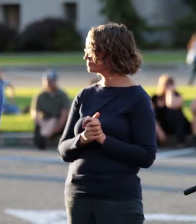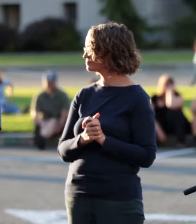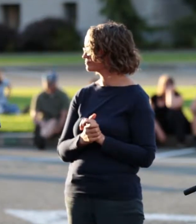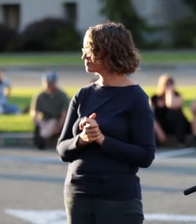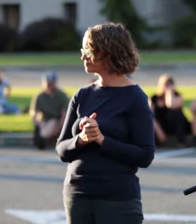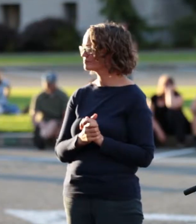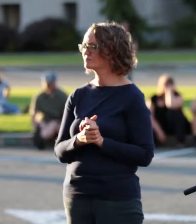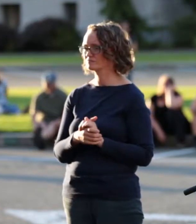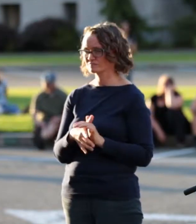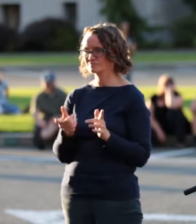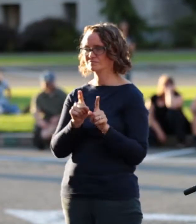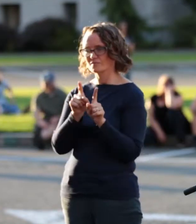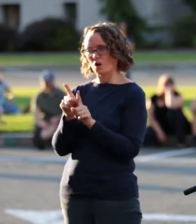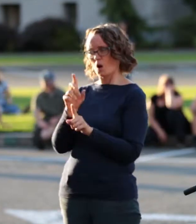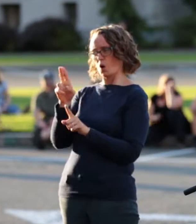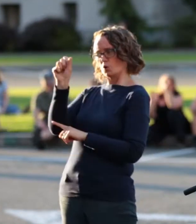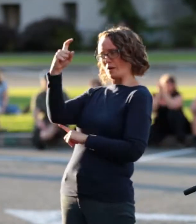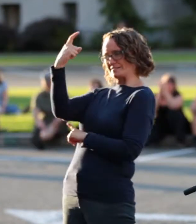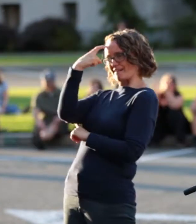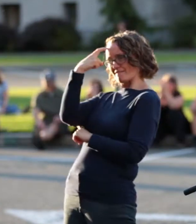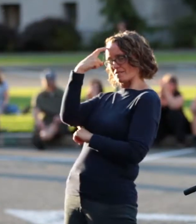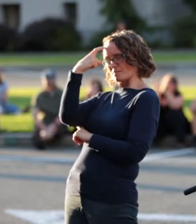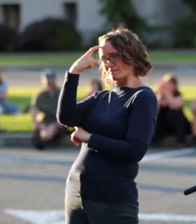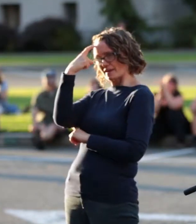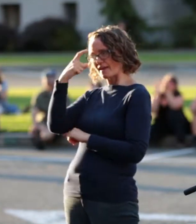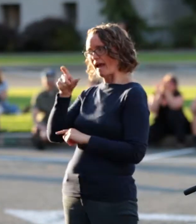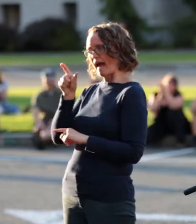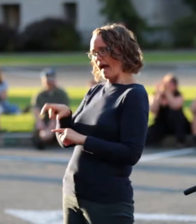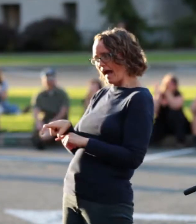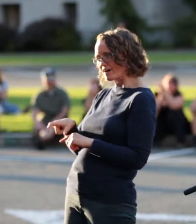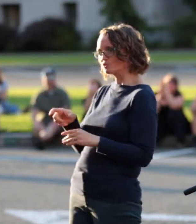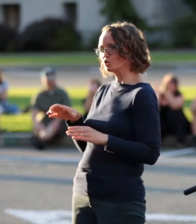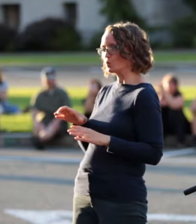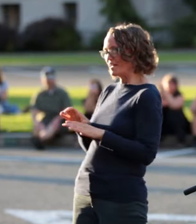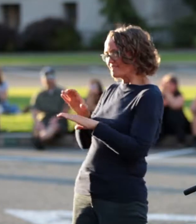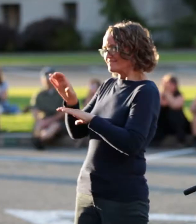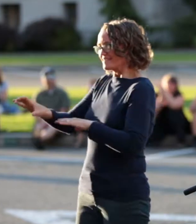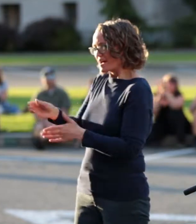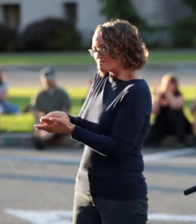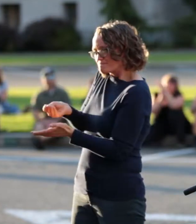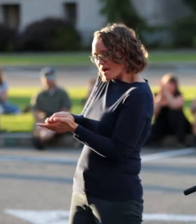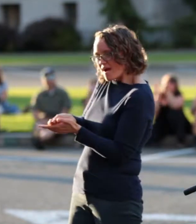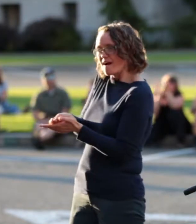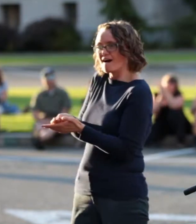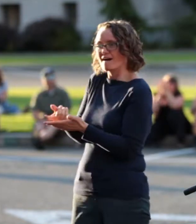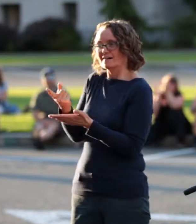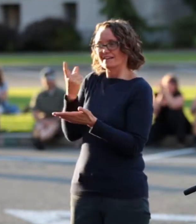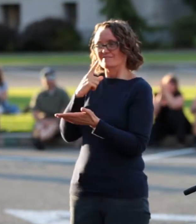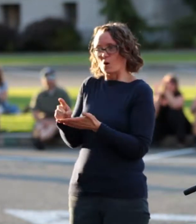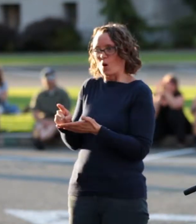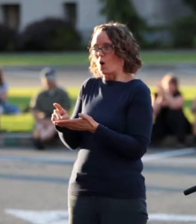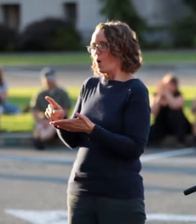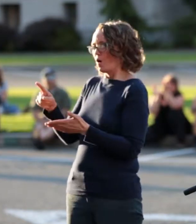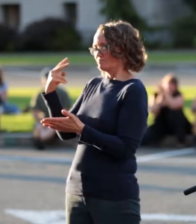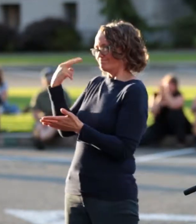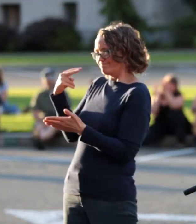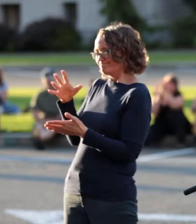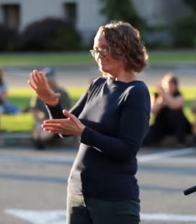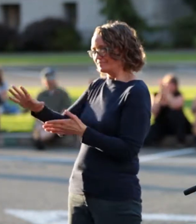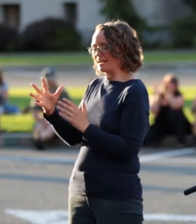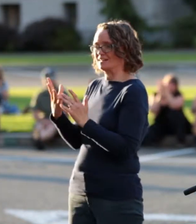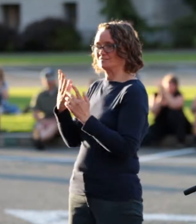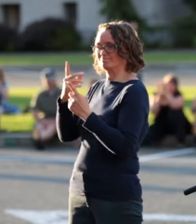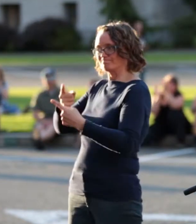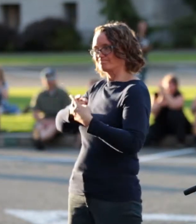individuals to leave the Northern Triangle area and invest in international aid to programs that ameliorate conditions